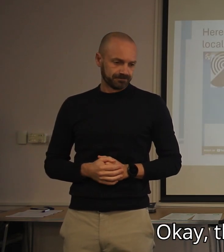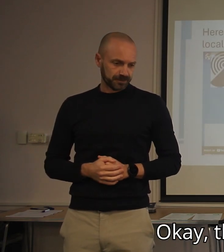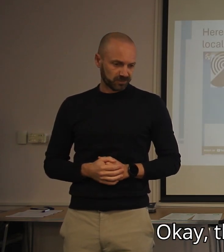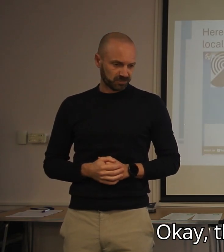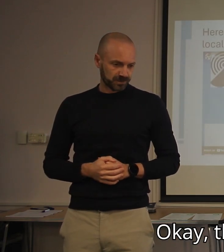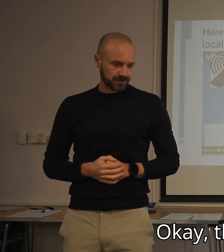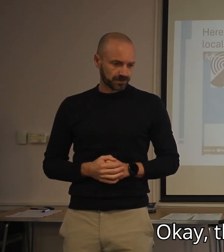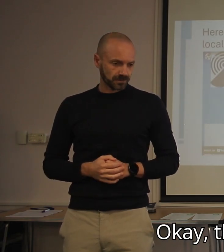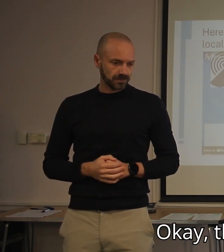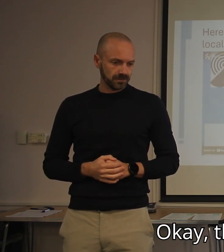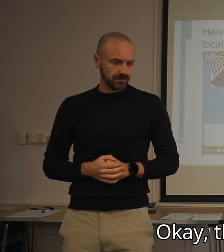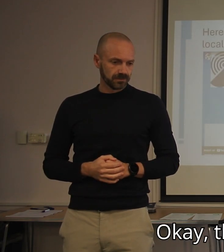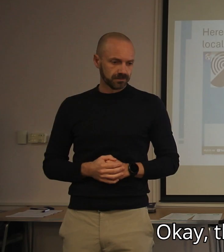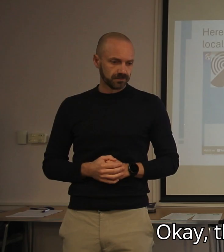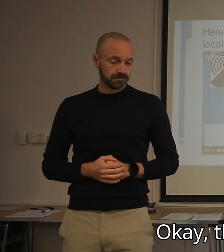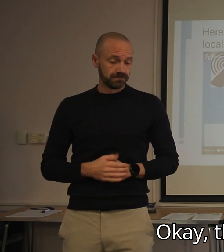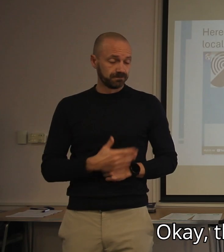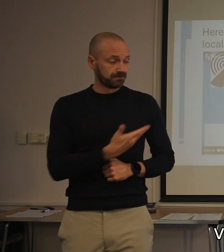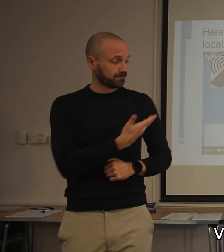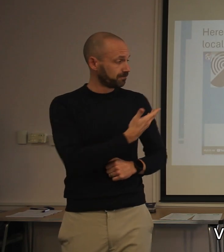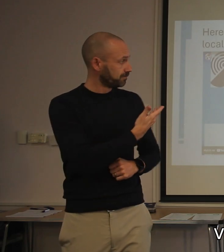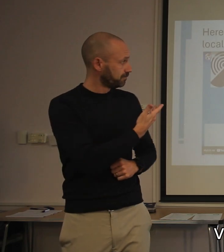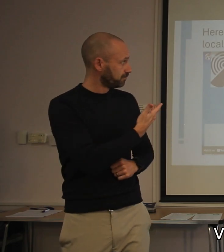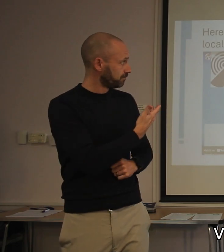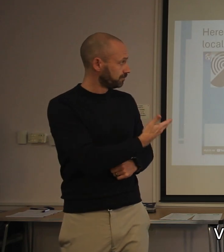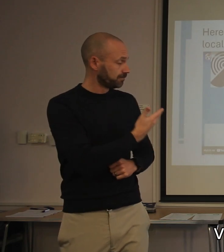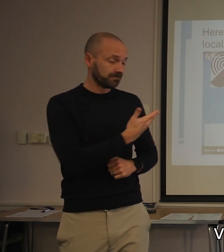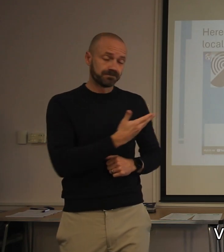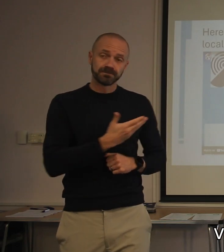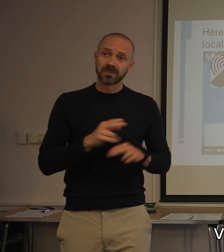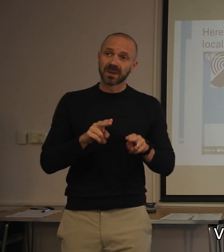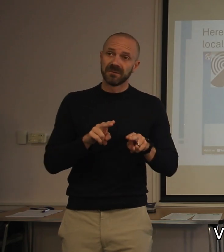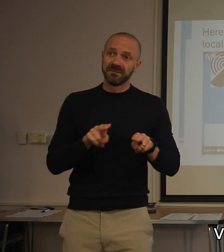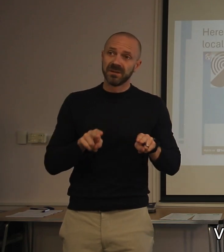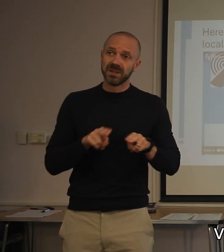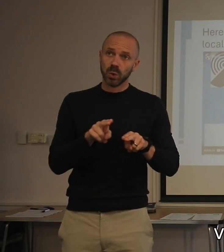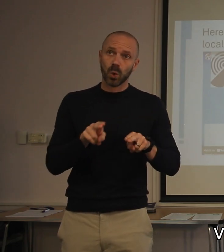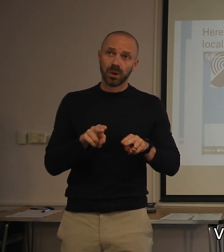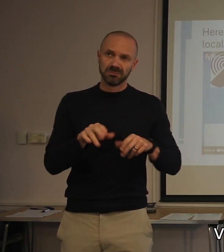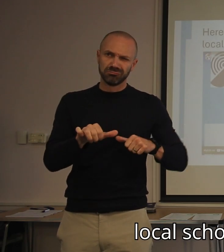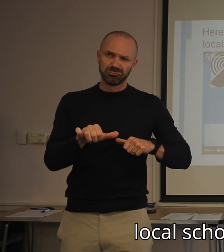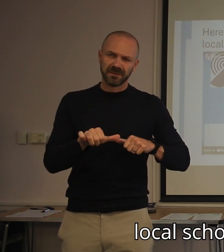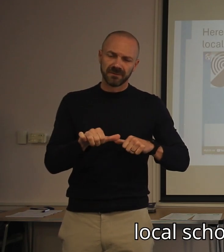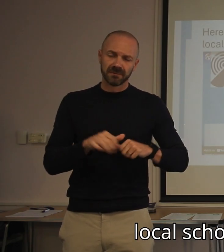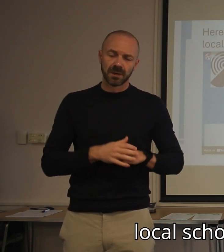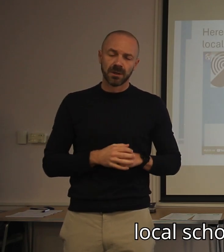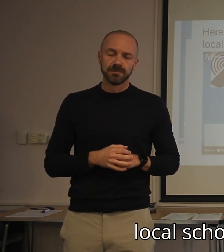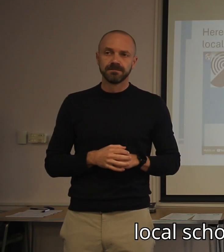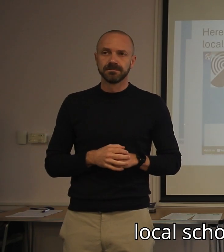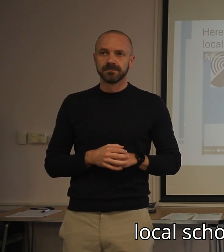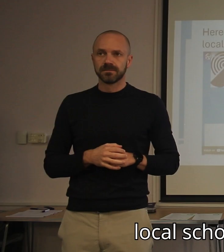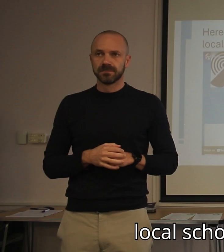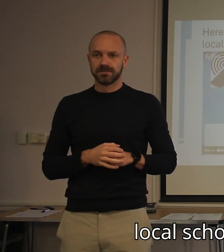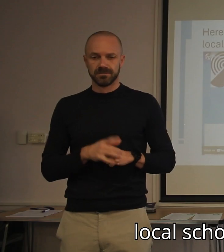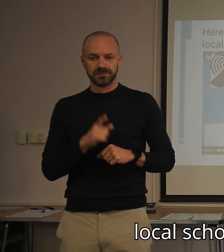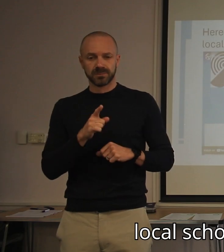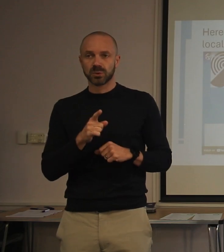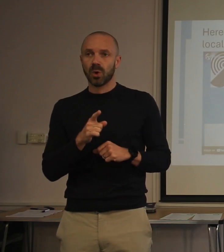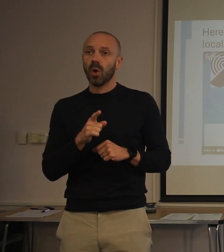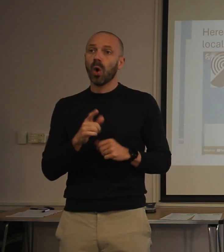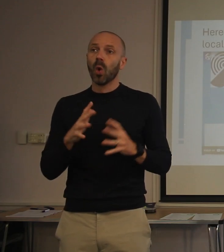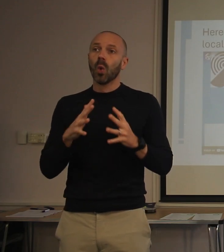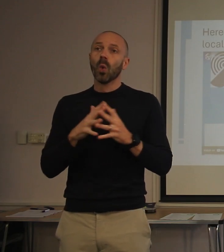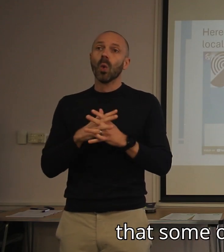Okay, this next part is a short video. We have a local school, Windsor Park